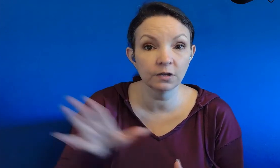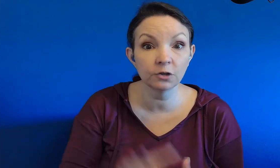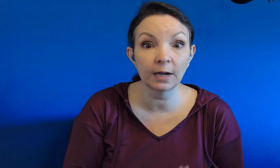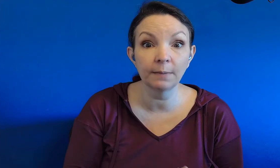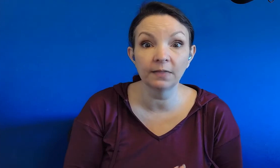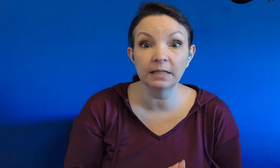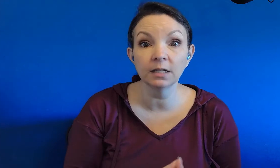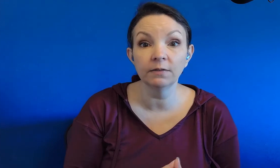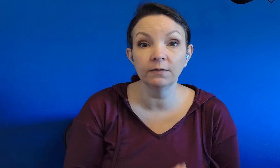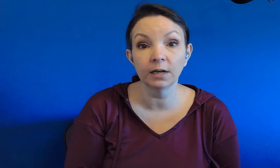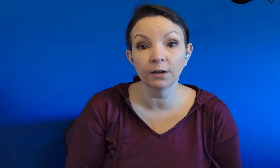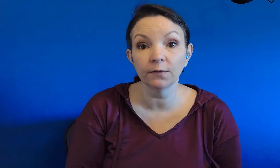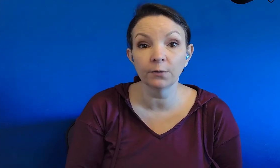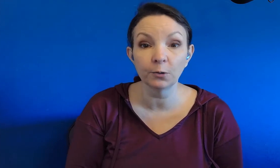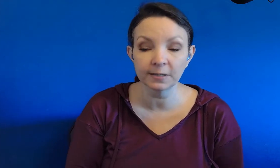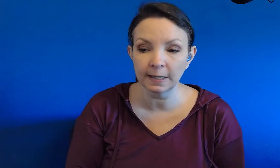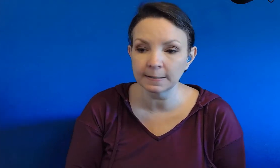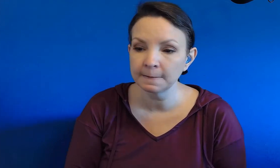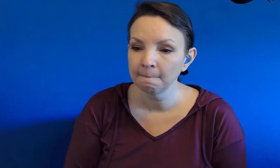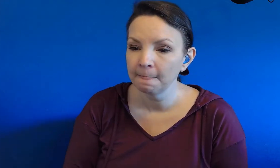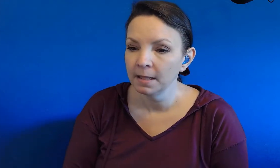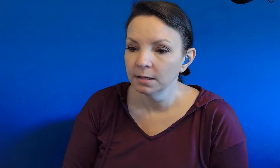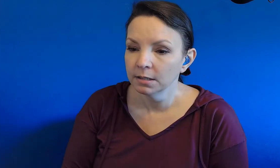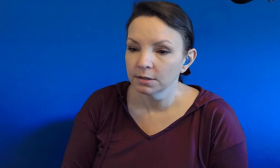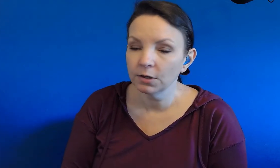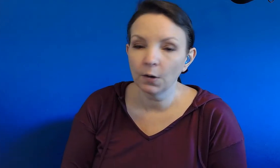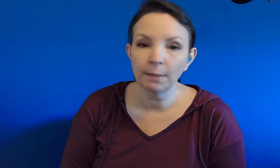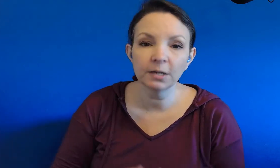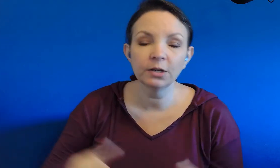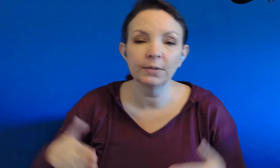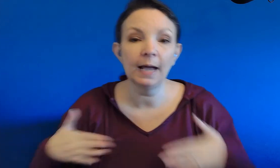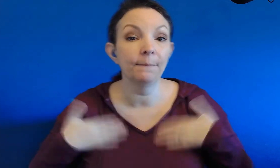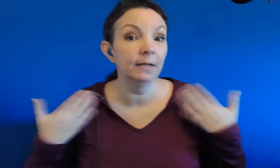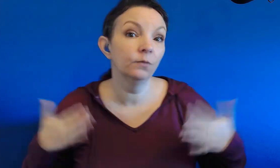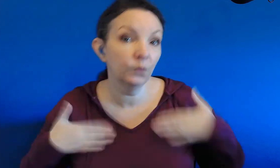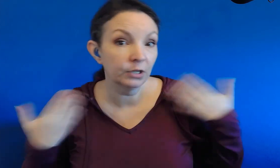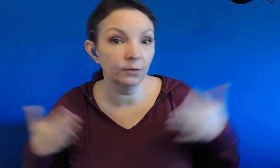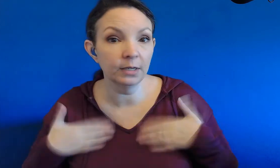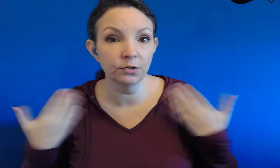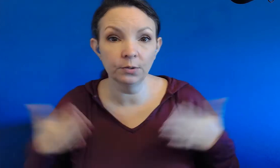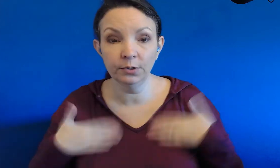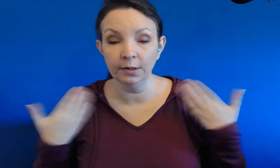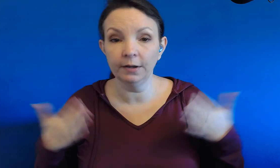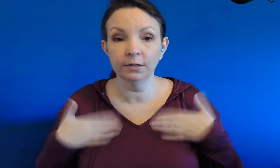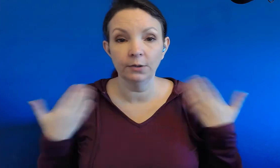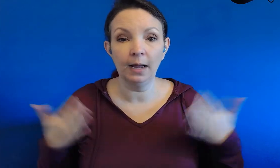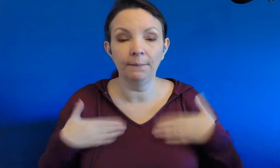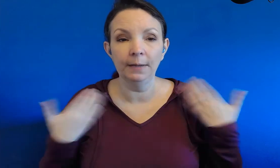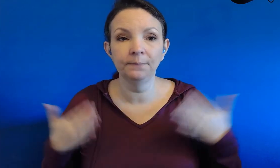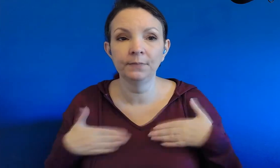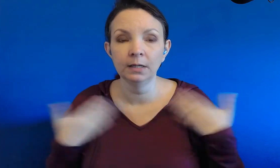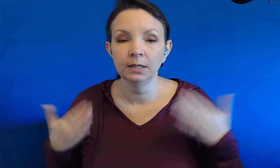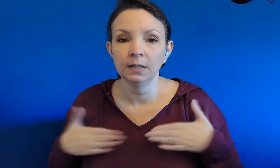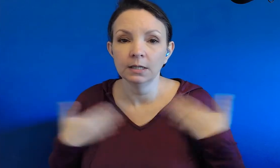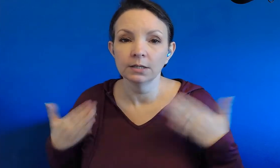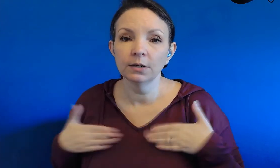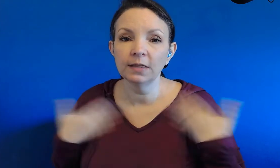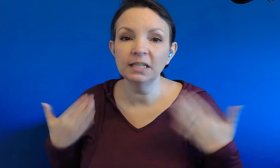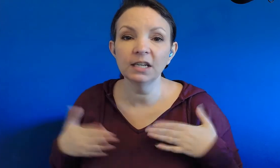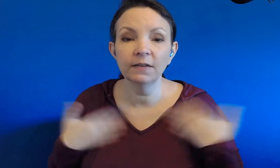my Thanksgiving video for more signs. So I'm going to start with happy, which I already showed you earlier. So happy. So Thanksgiving, there's